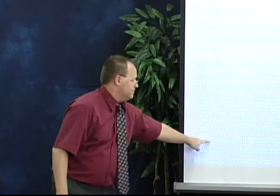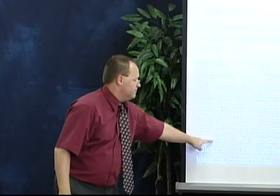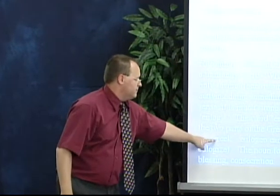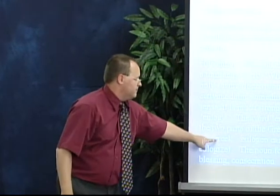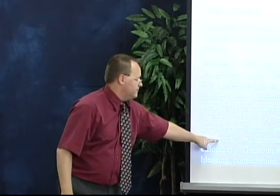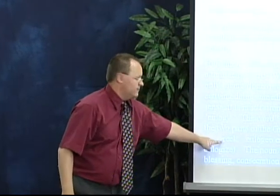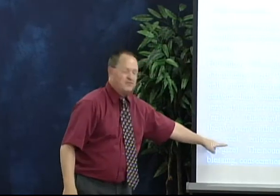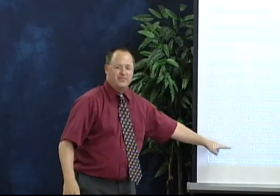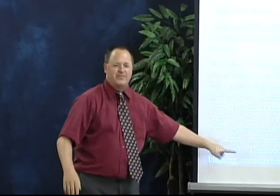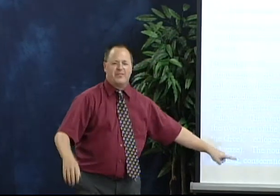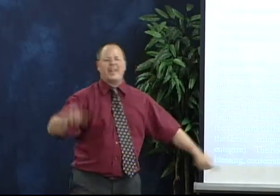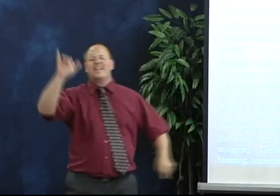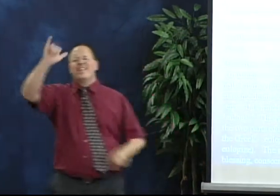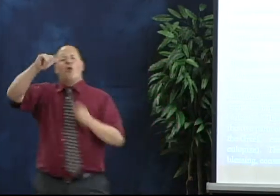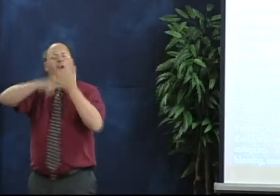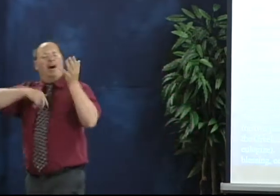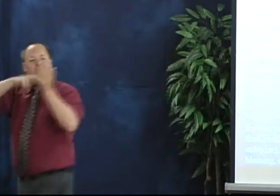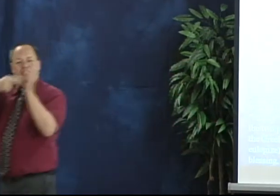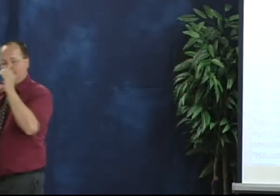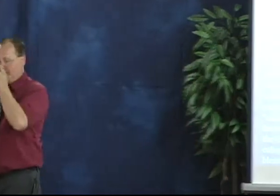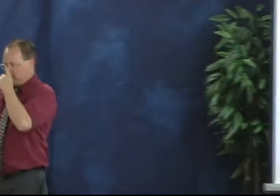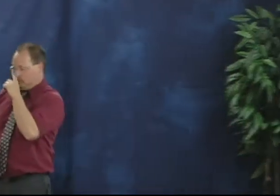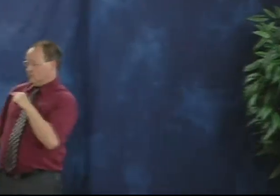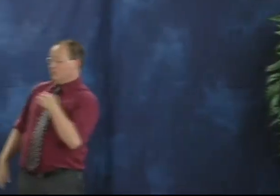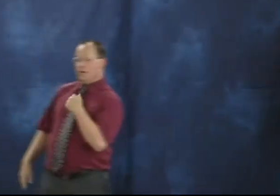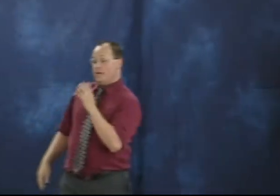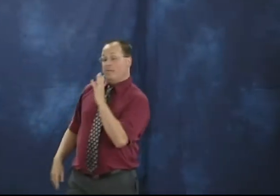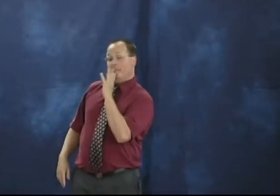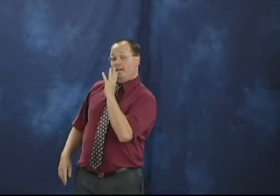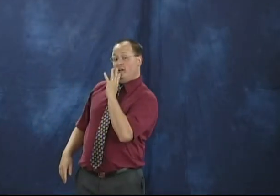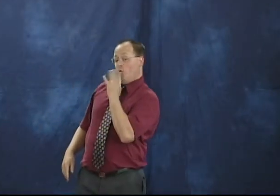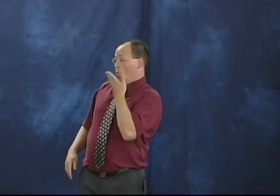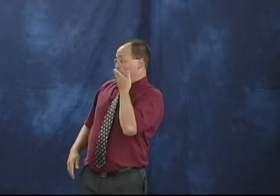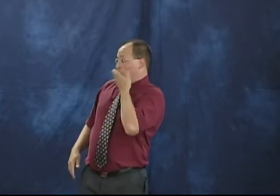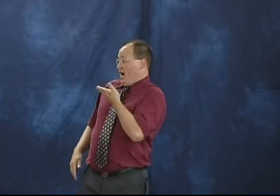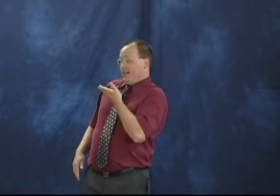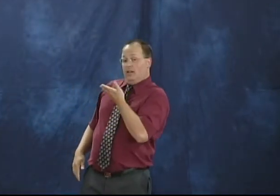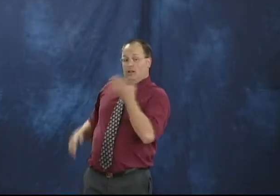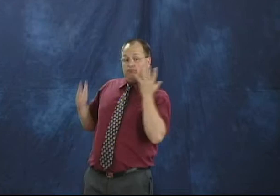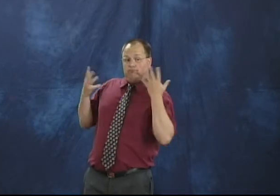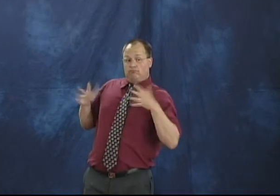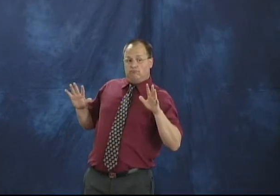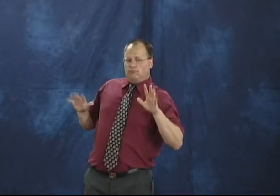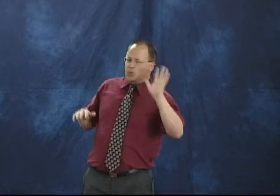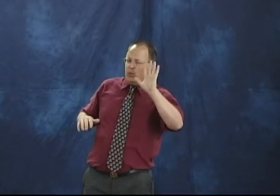of the two parts of the Greek word, but it loses the punch of the Greek word.